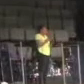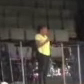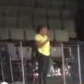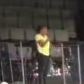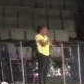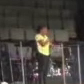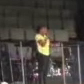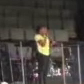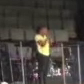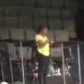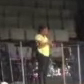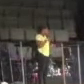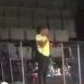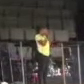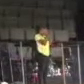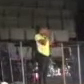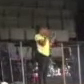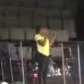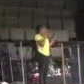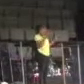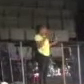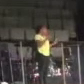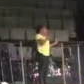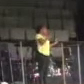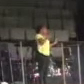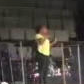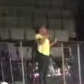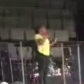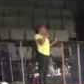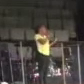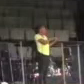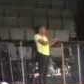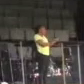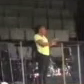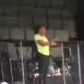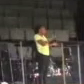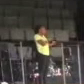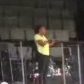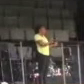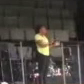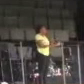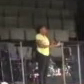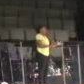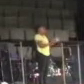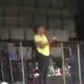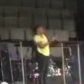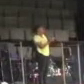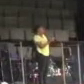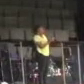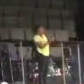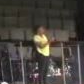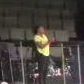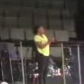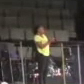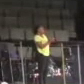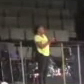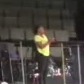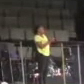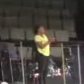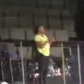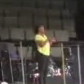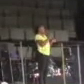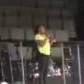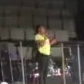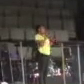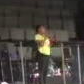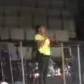spirits that try to attach themselves to us. Jesus says in verse 35, you know it, be silent. Come out of the man.